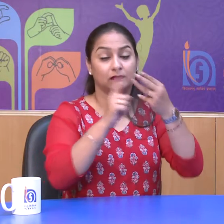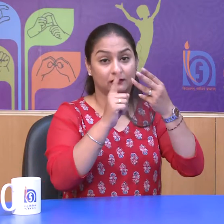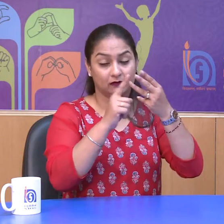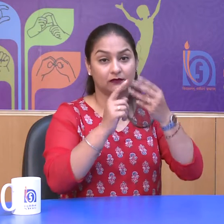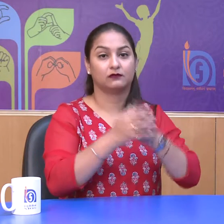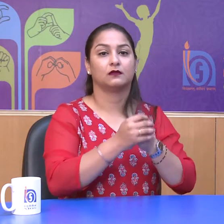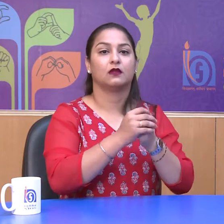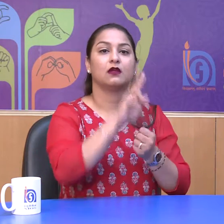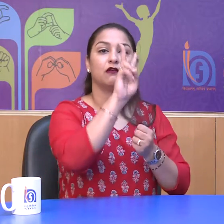Varanasi,